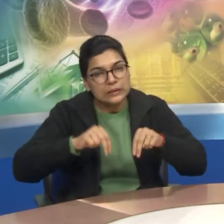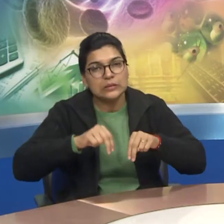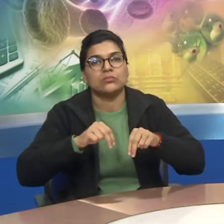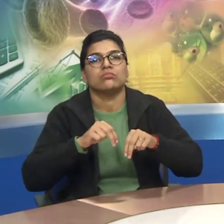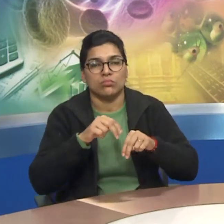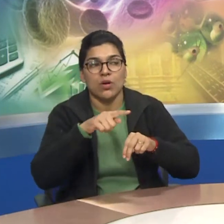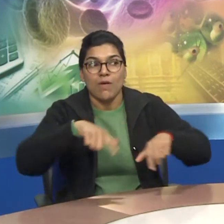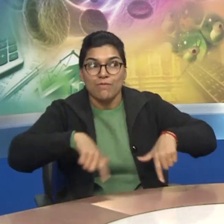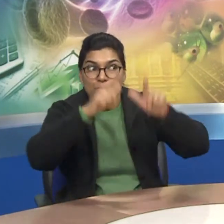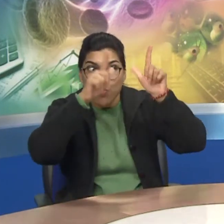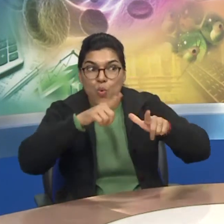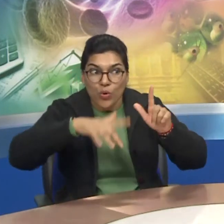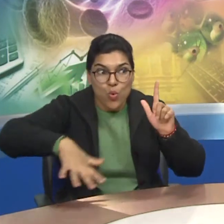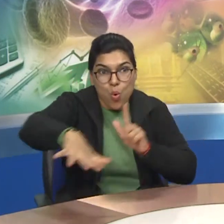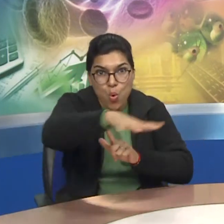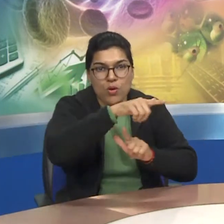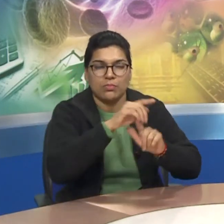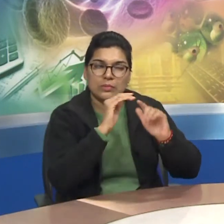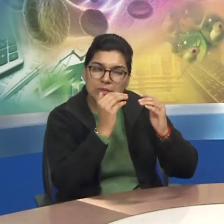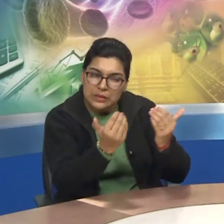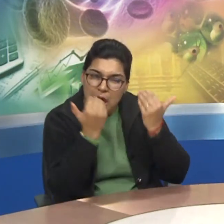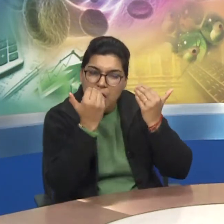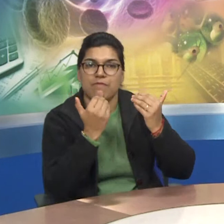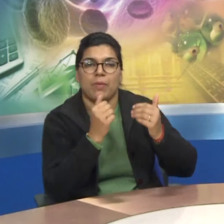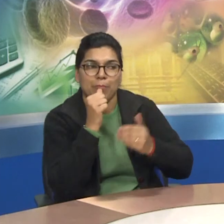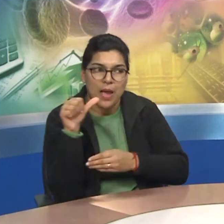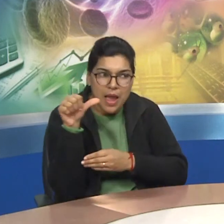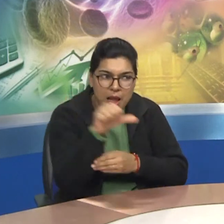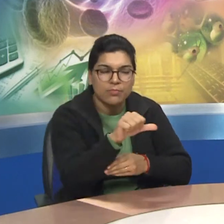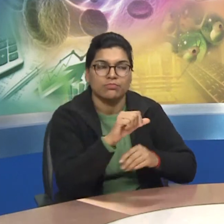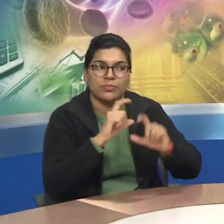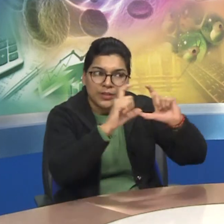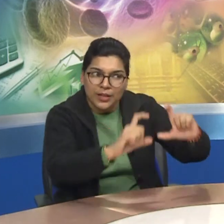Forests, the green cover of the earth, must be looked after too.